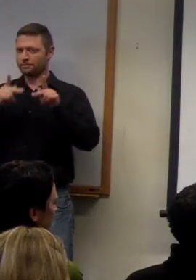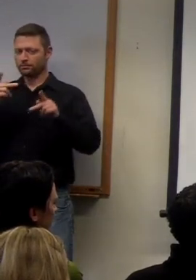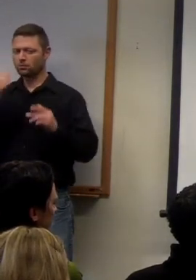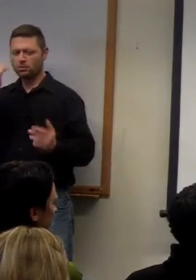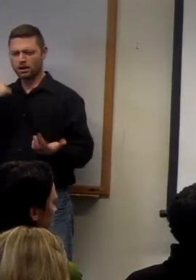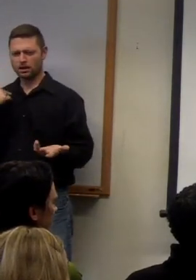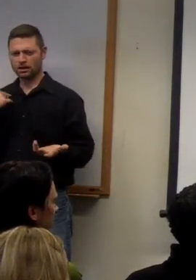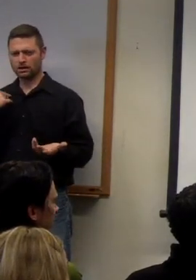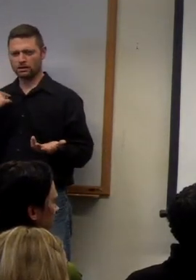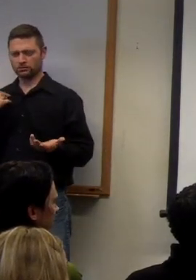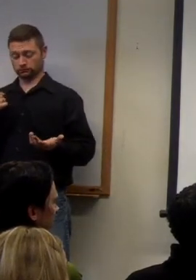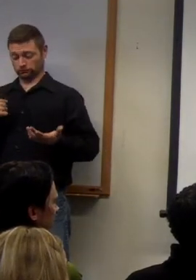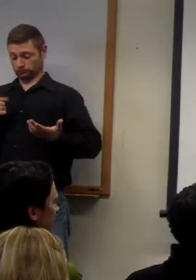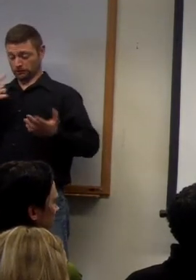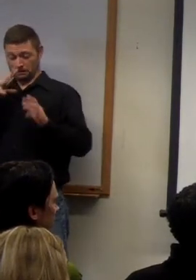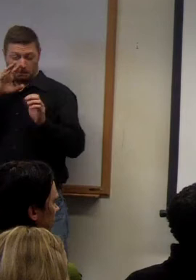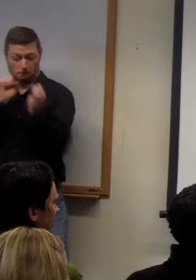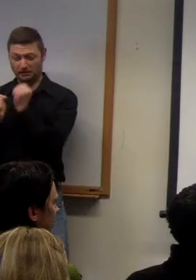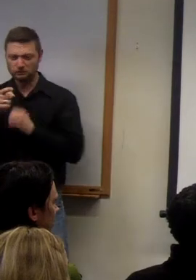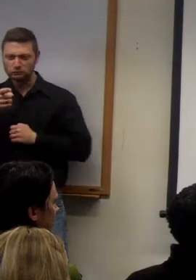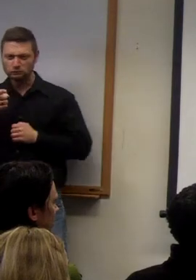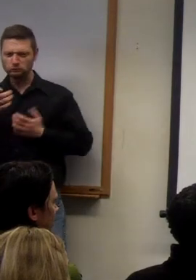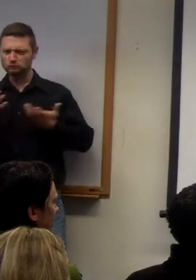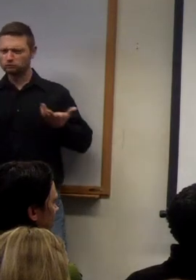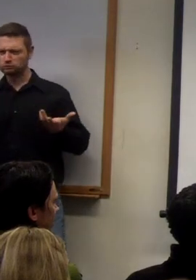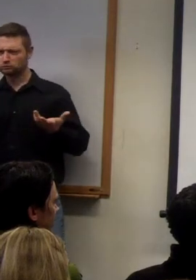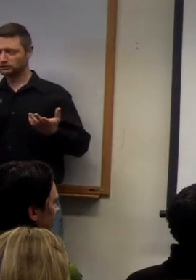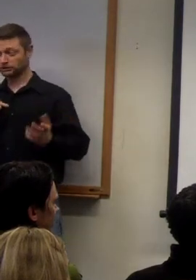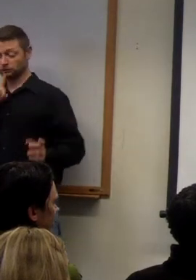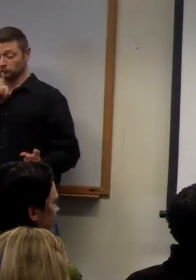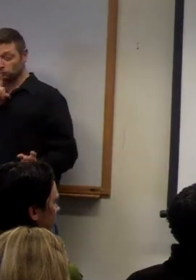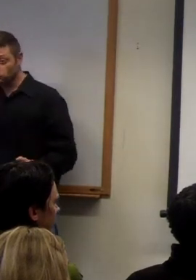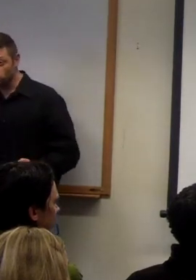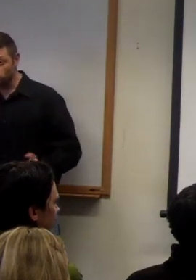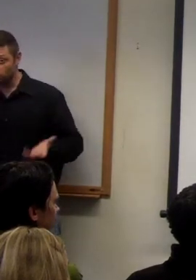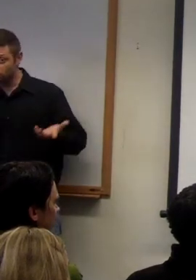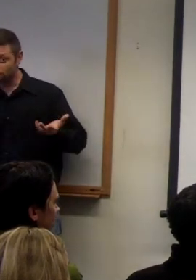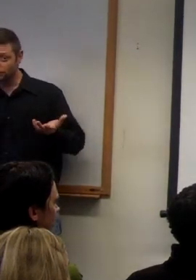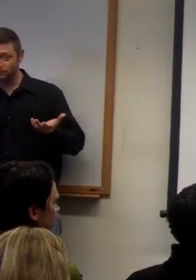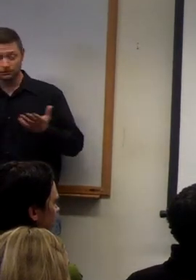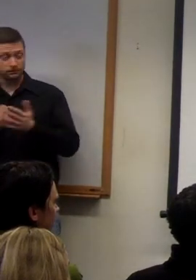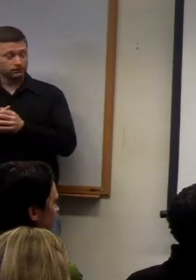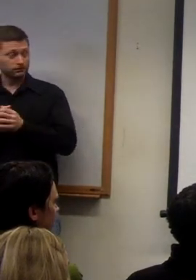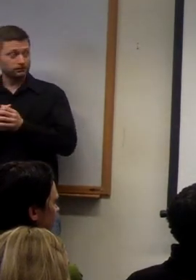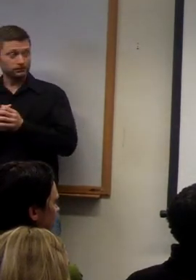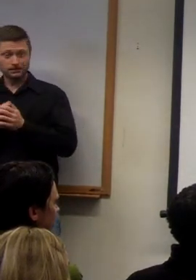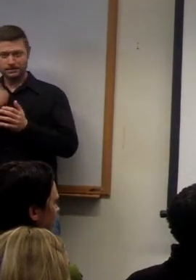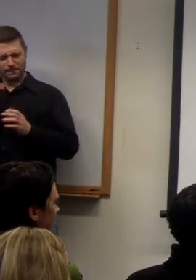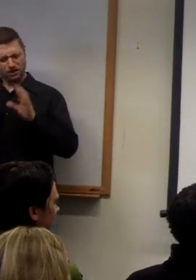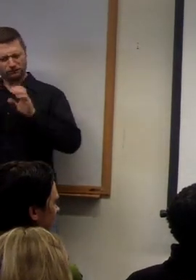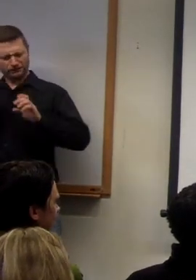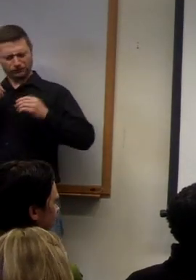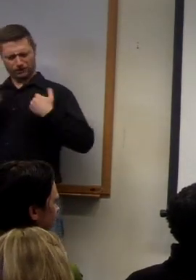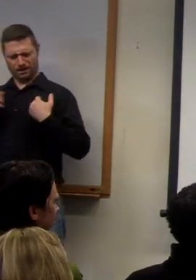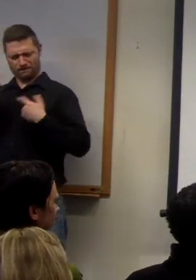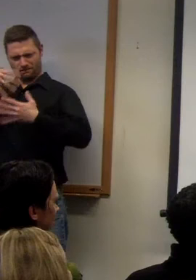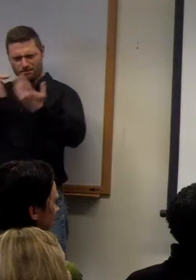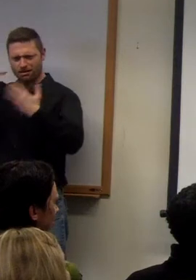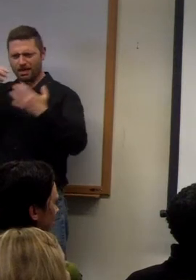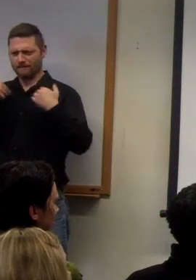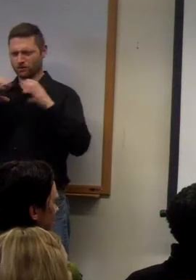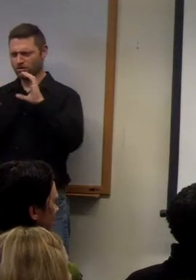True. Am I trying to be mean? Is it not true? It's true. Is it not a conversation that we need to have?